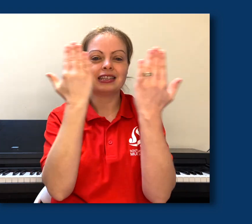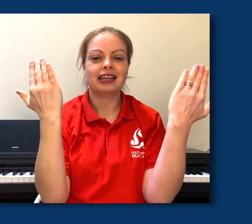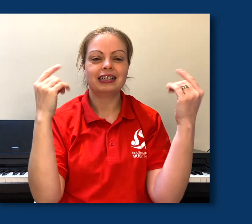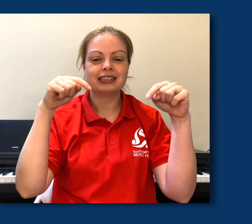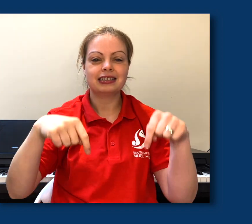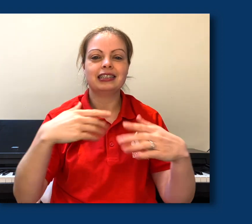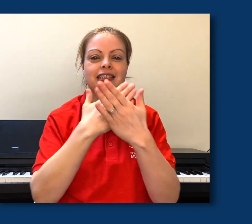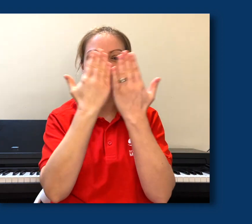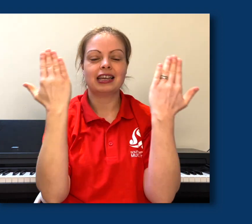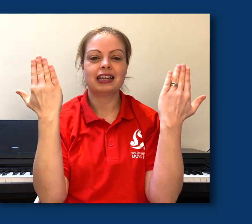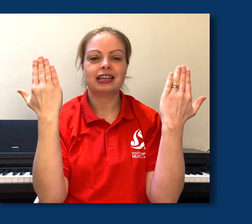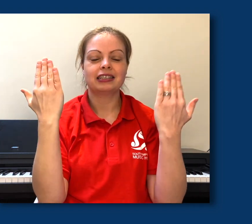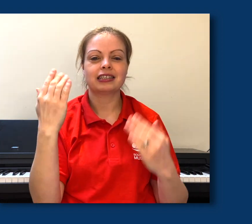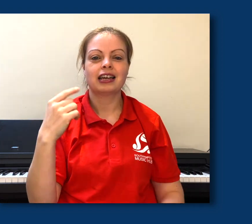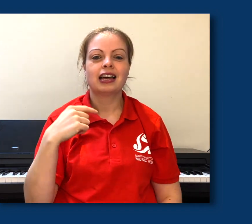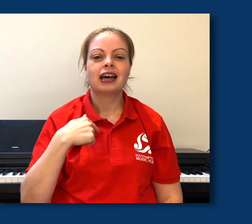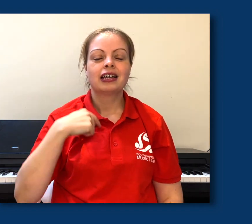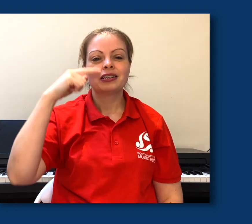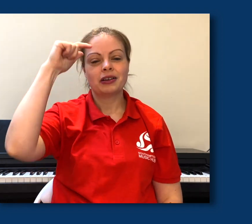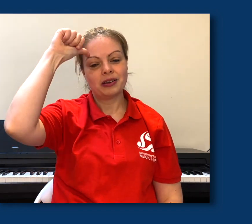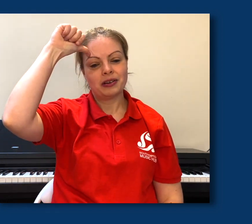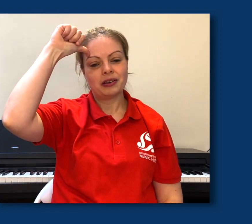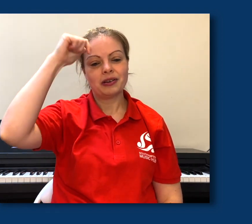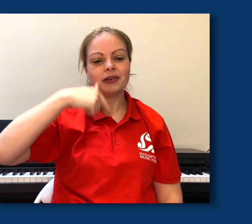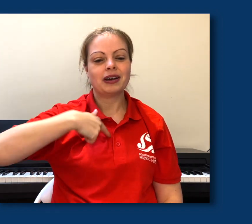These days, these days.